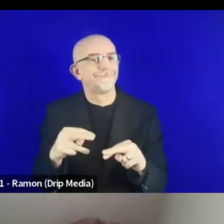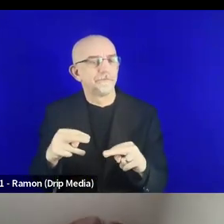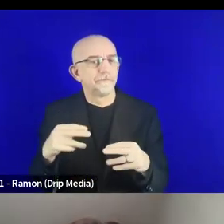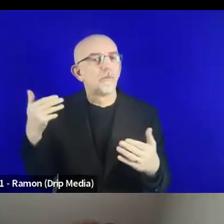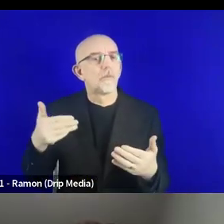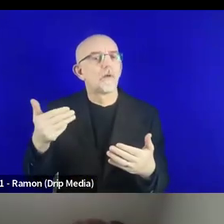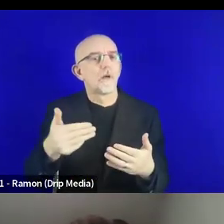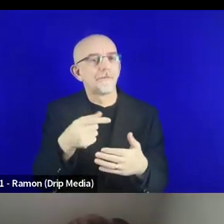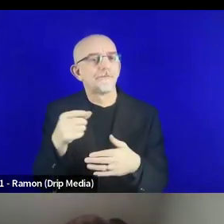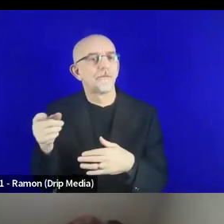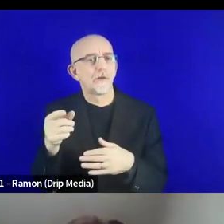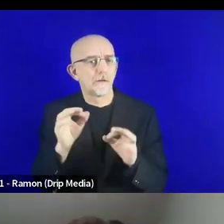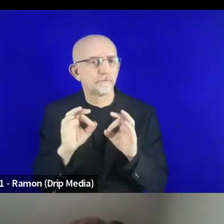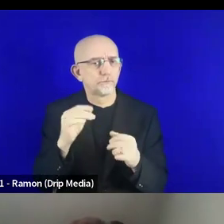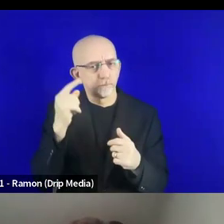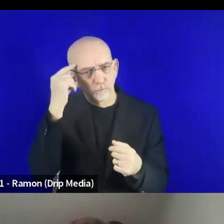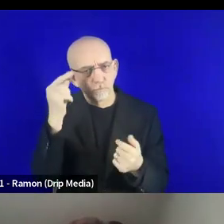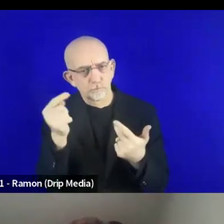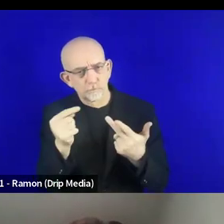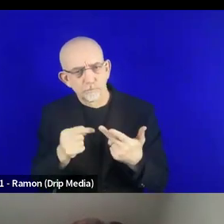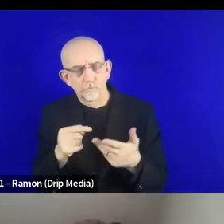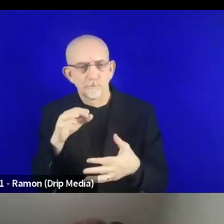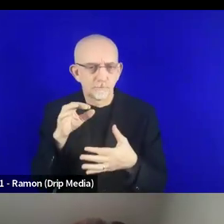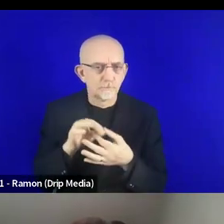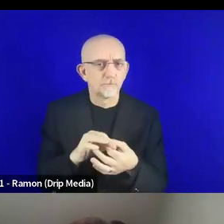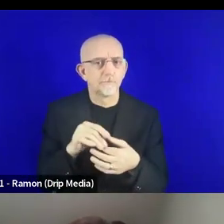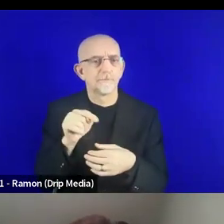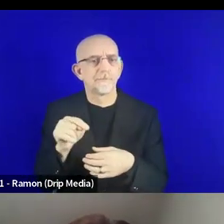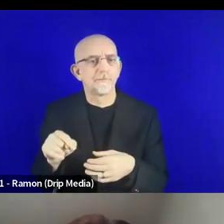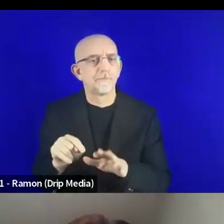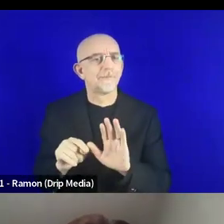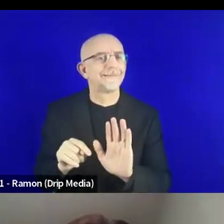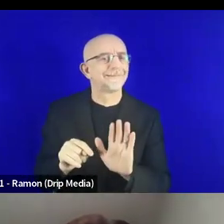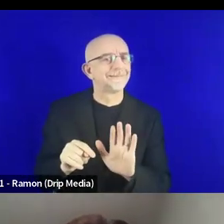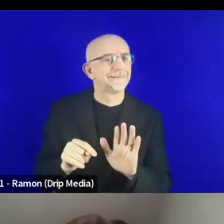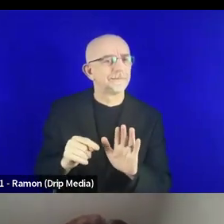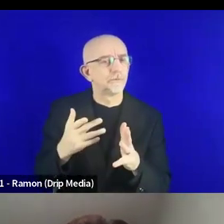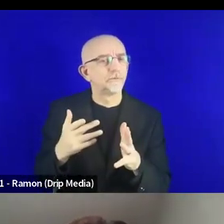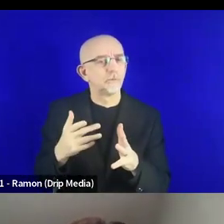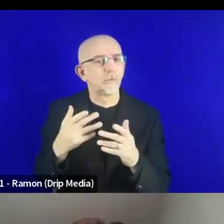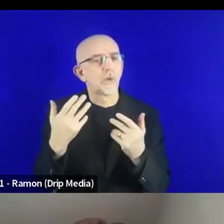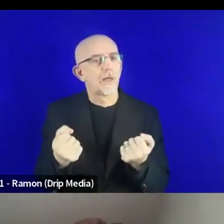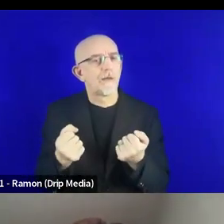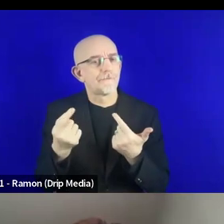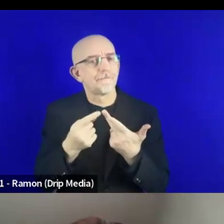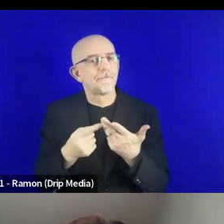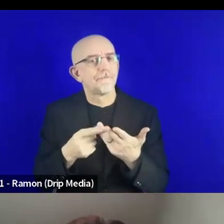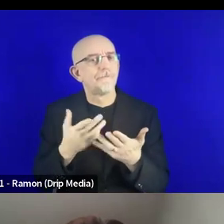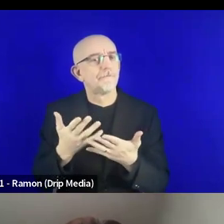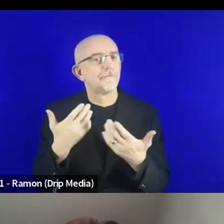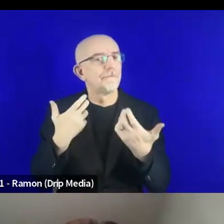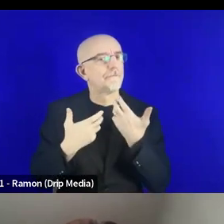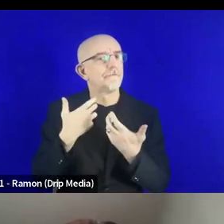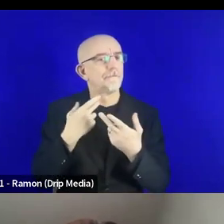you know, looking from the bottom up and then how these then mirror at the national level in terms of reflecting on policies and